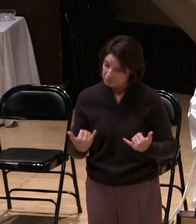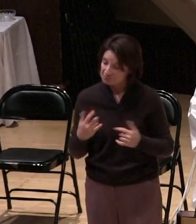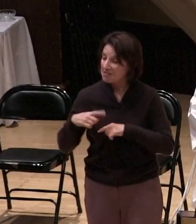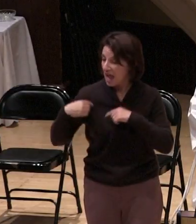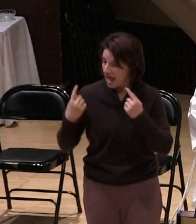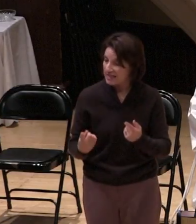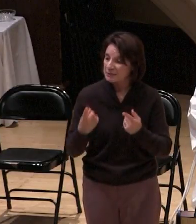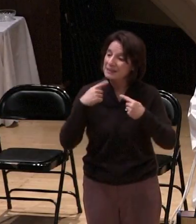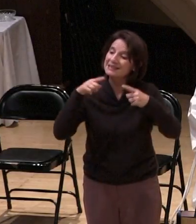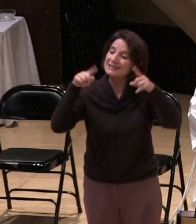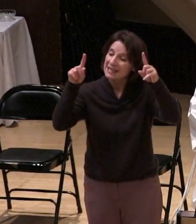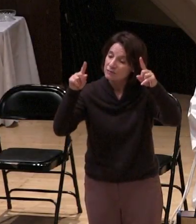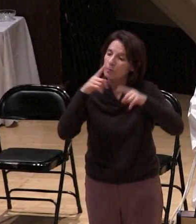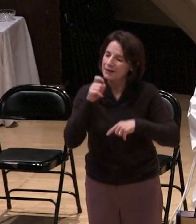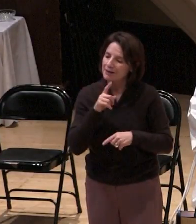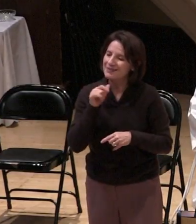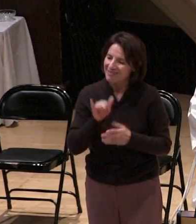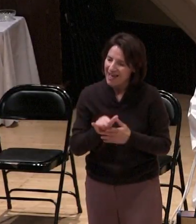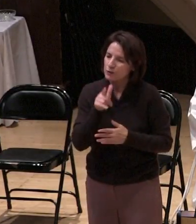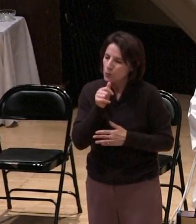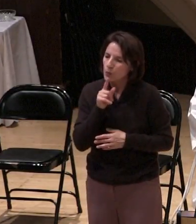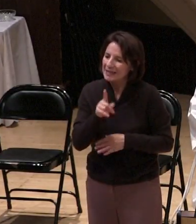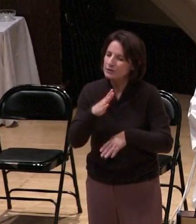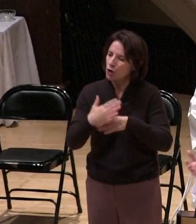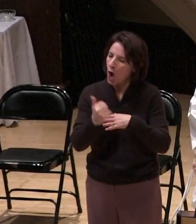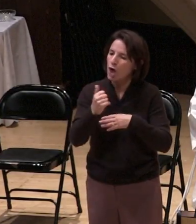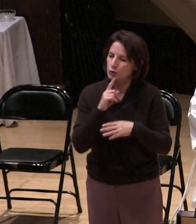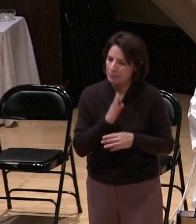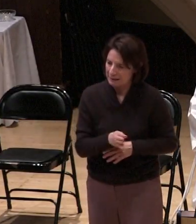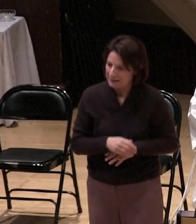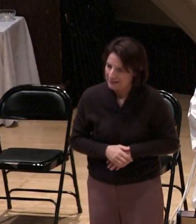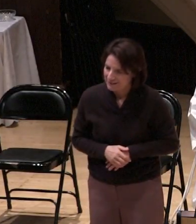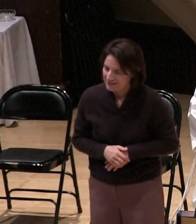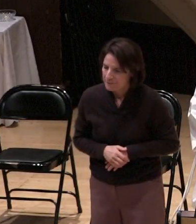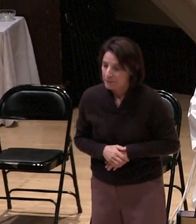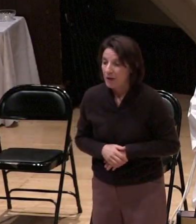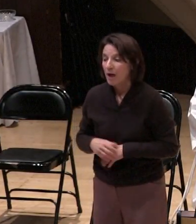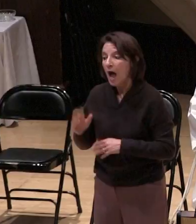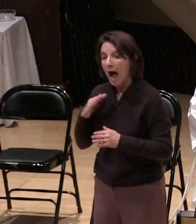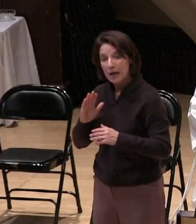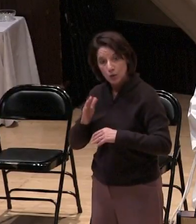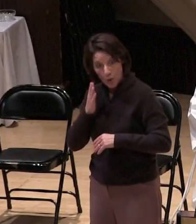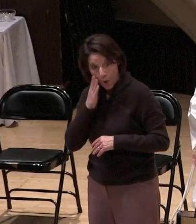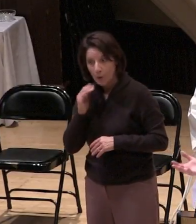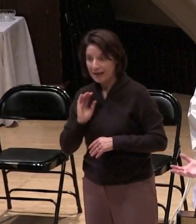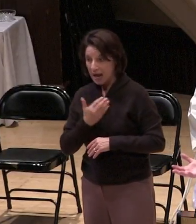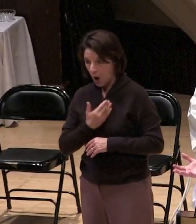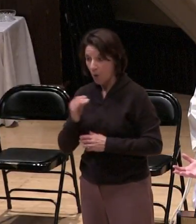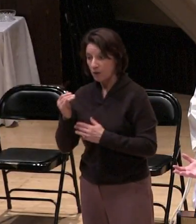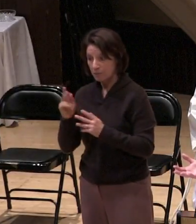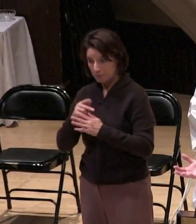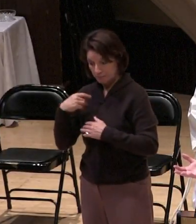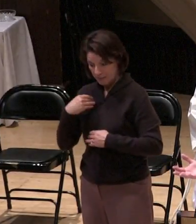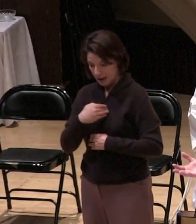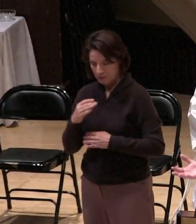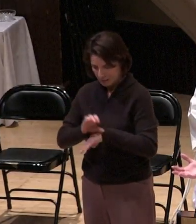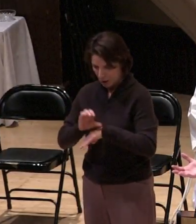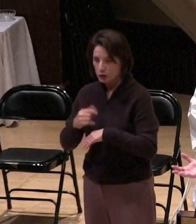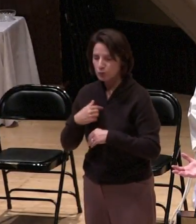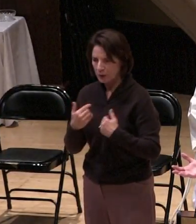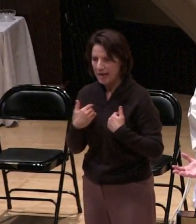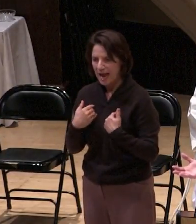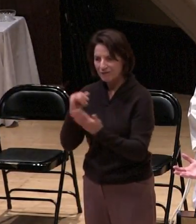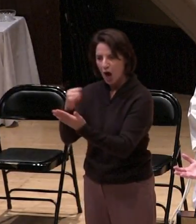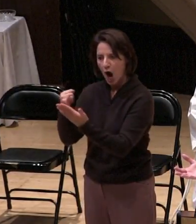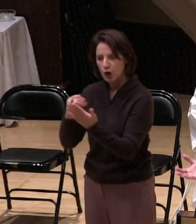that because it's who he's called to be. I know in our parish we have artists who they're simply